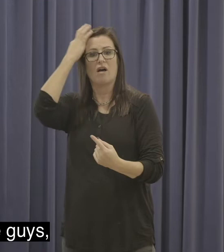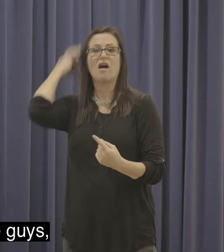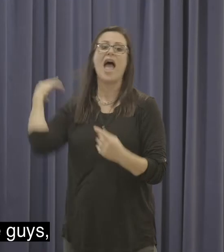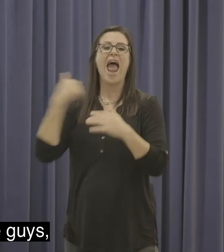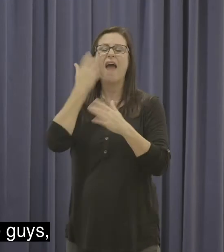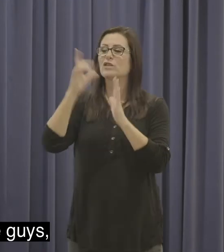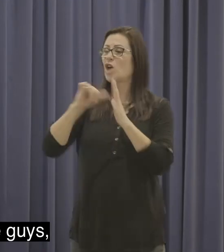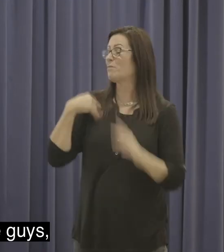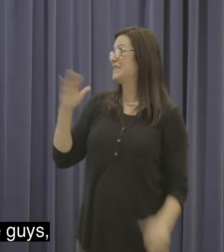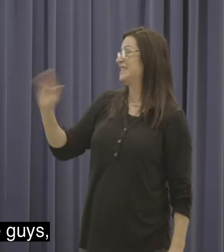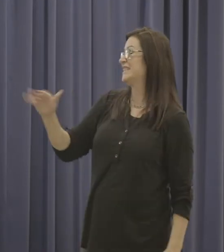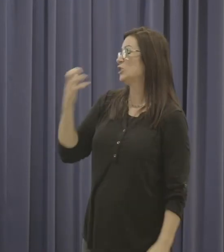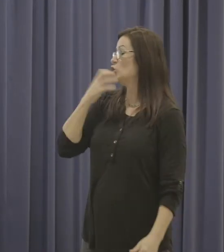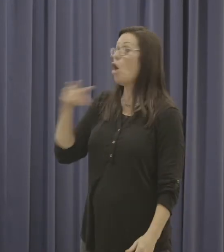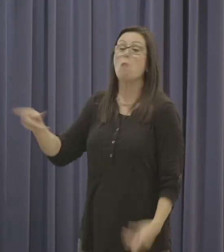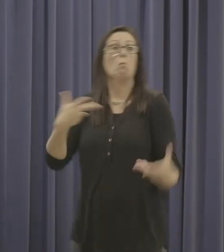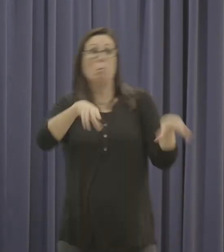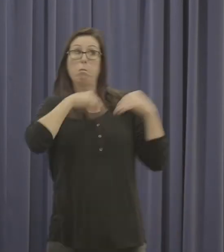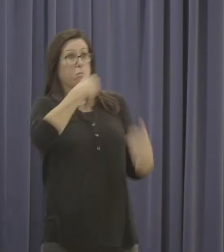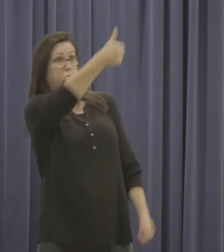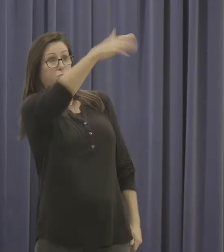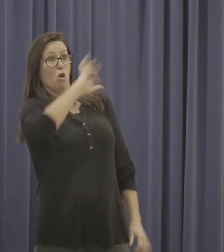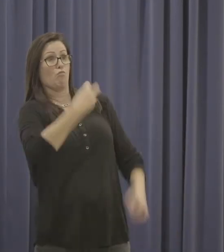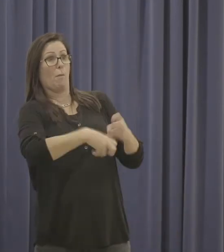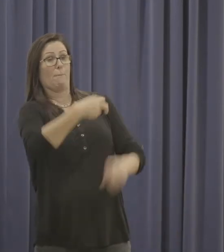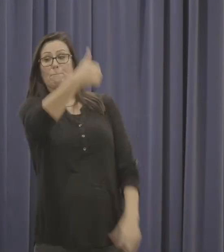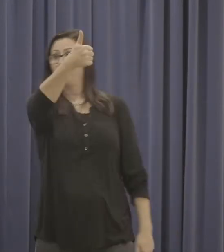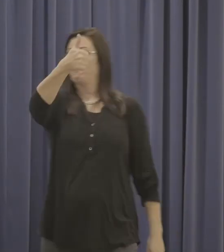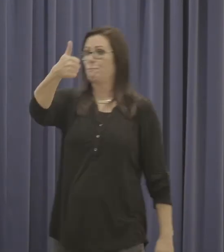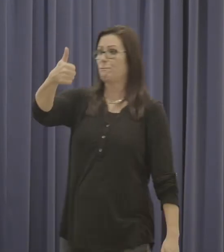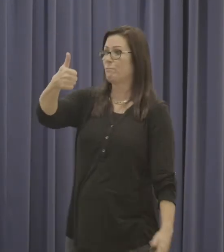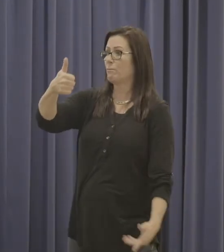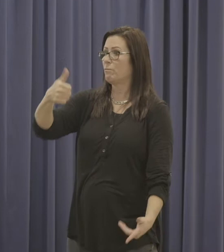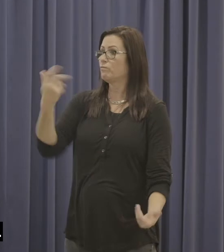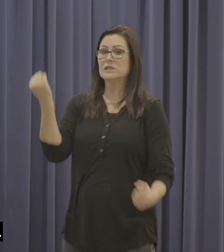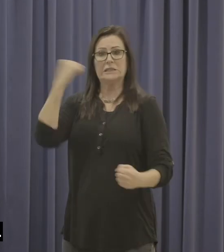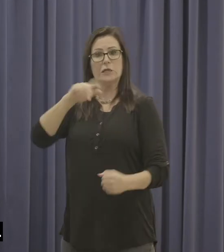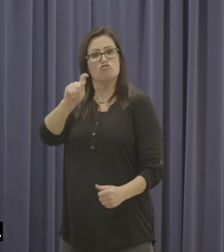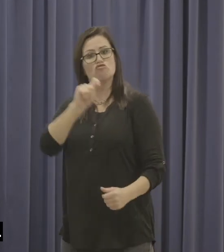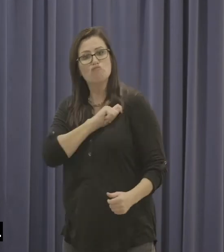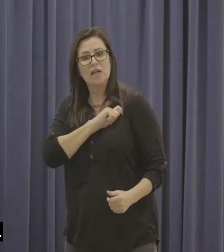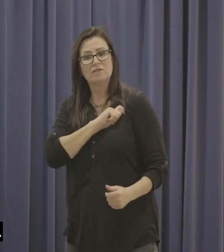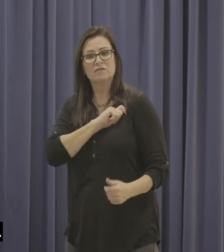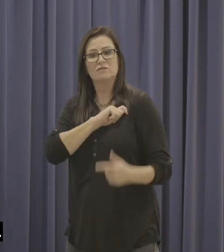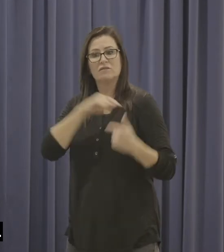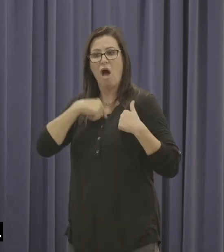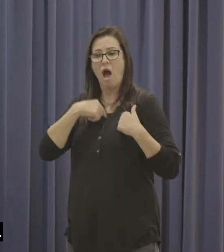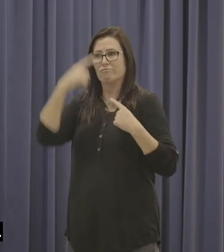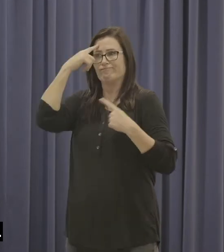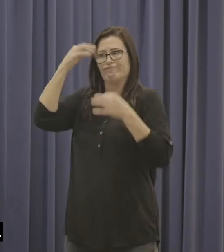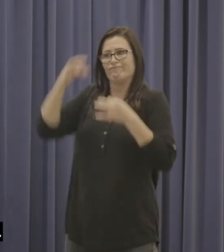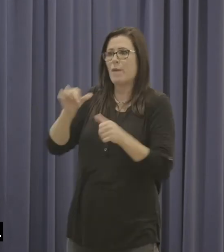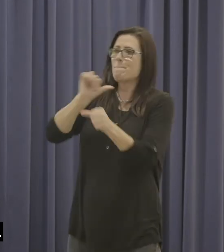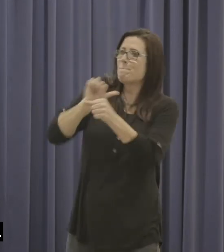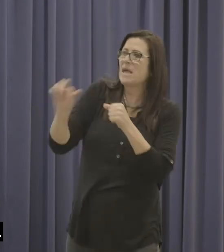break the news to one of the guys, they took it really well, holding their heads high and trusting that I had the team's